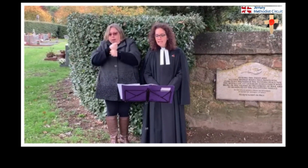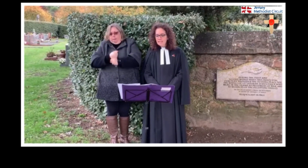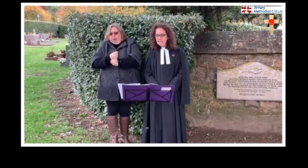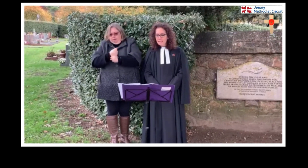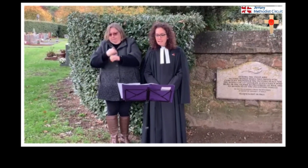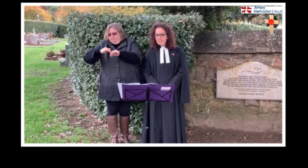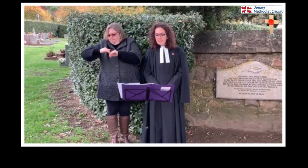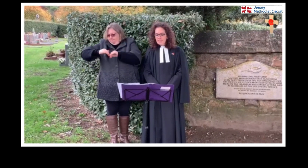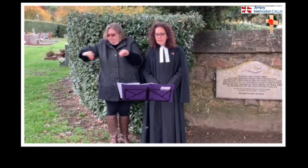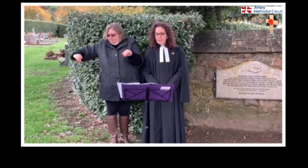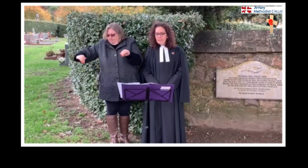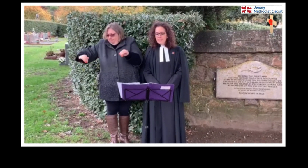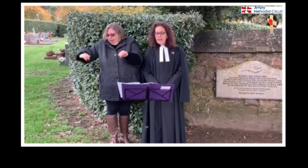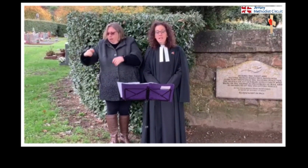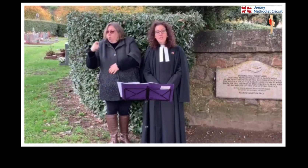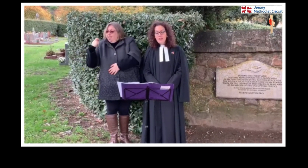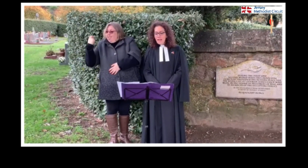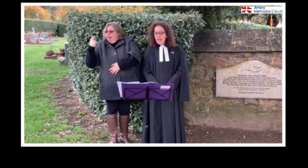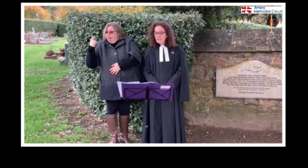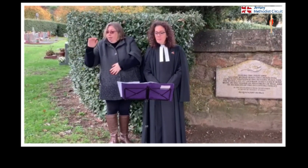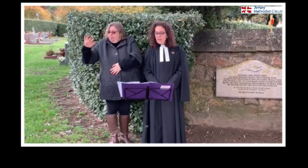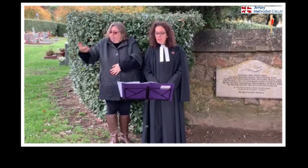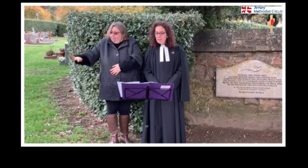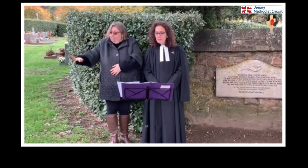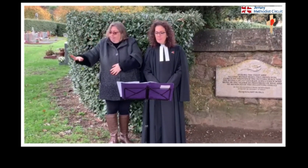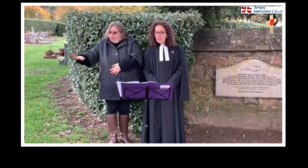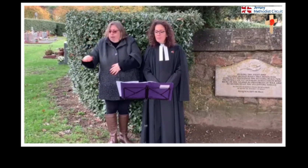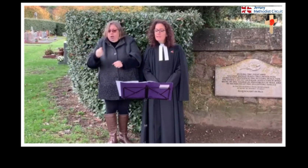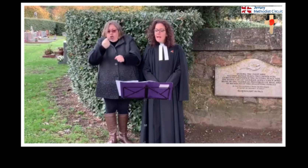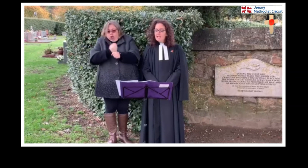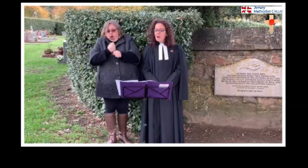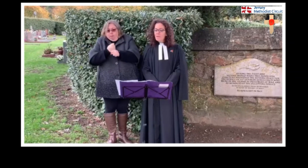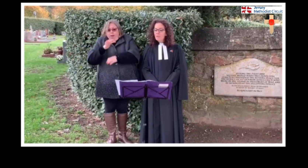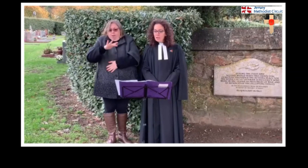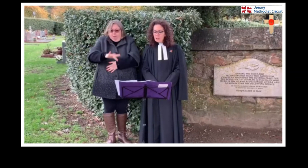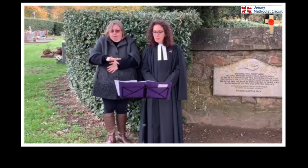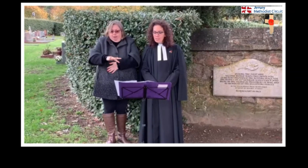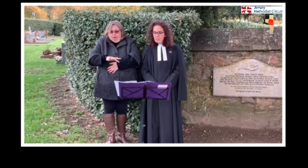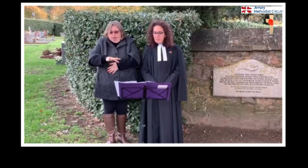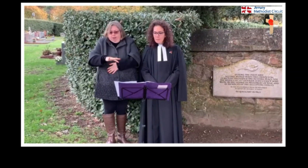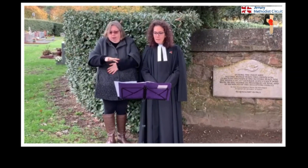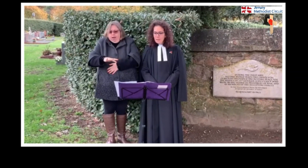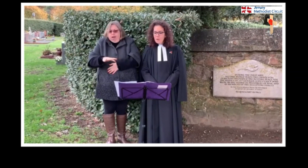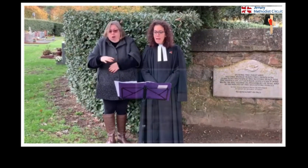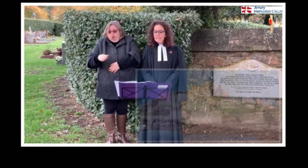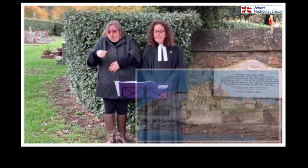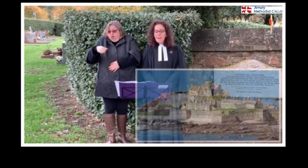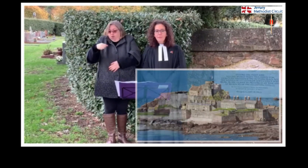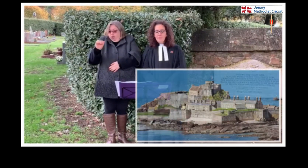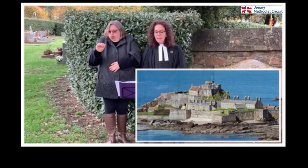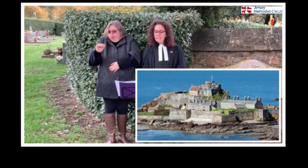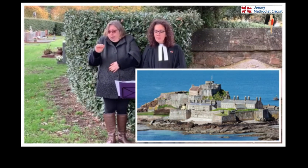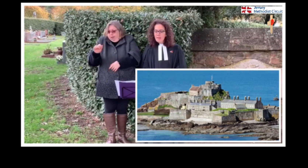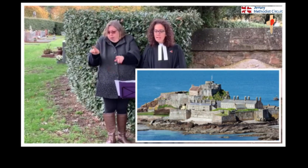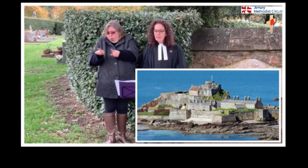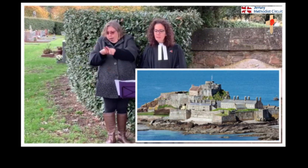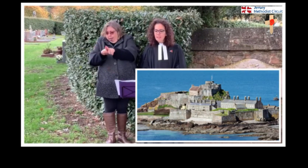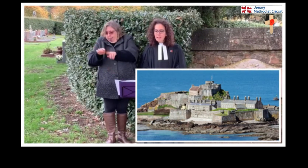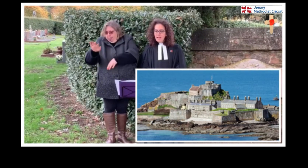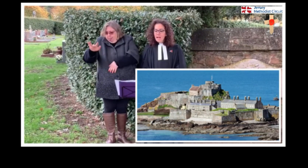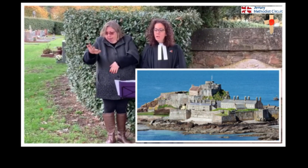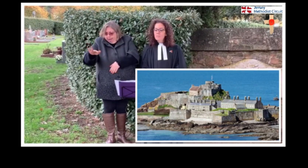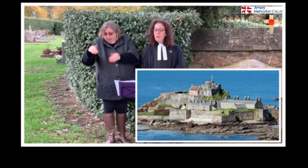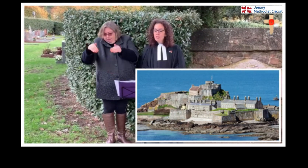for the Italians. Another exhumation was that of a Russian prisoner who had escaped from Elizabeth